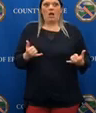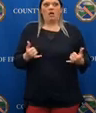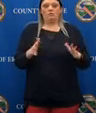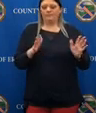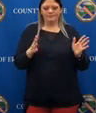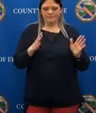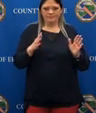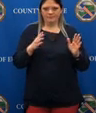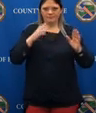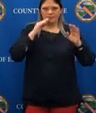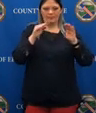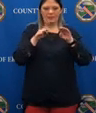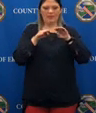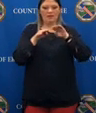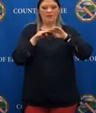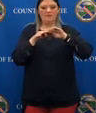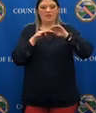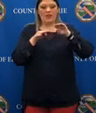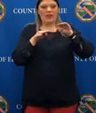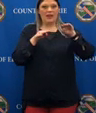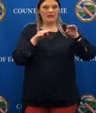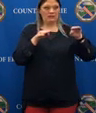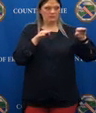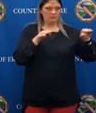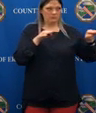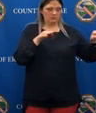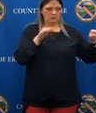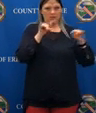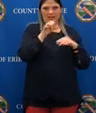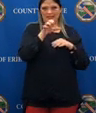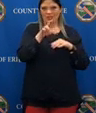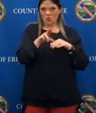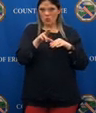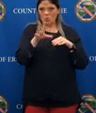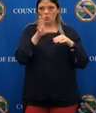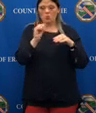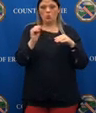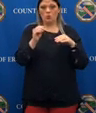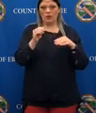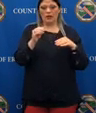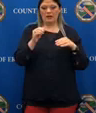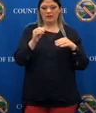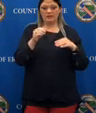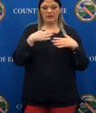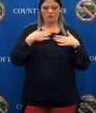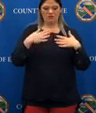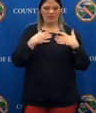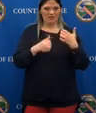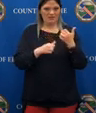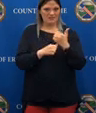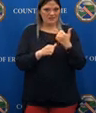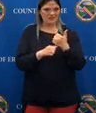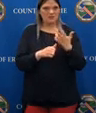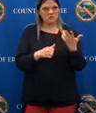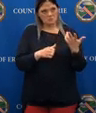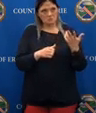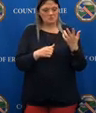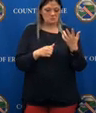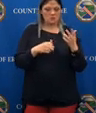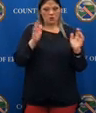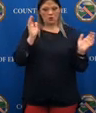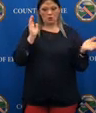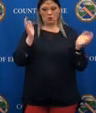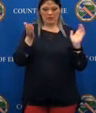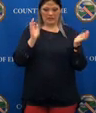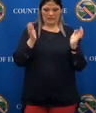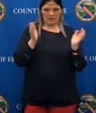flattening of the ICU and ICU airway assist curve, but we do know that when we look at a comparison